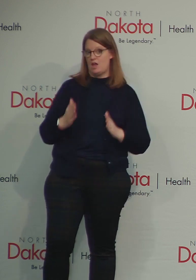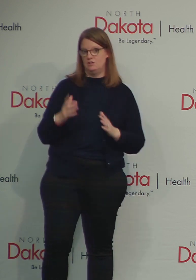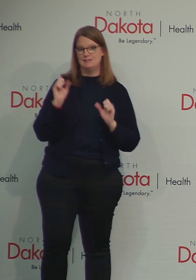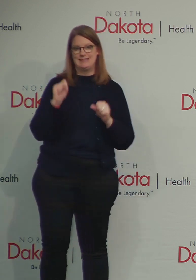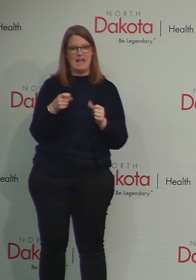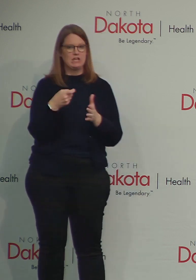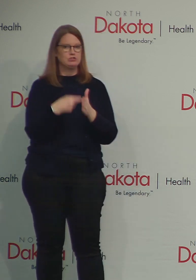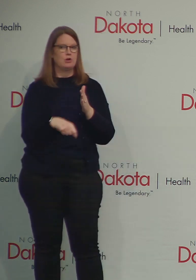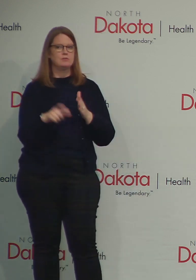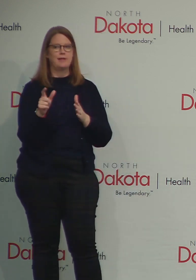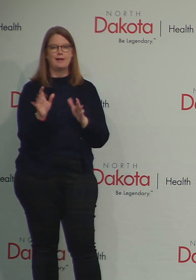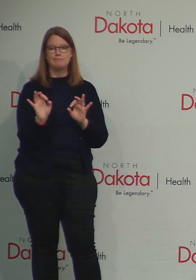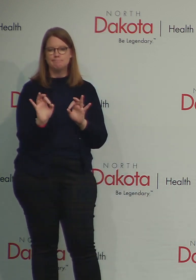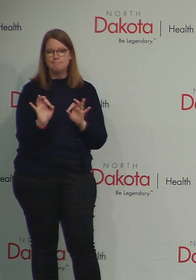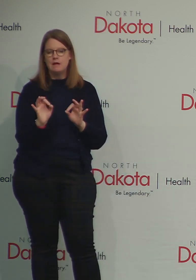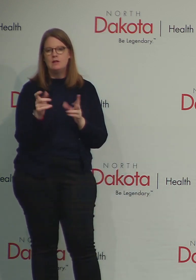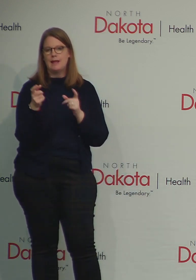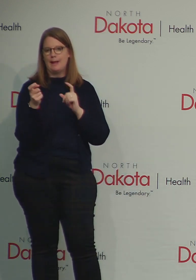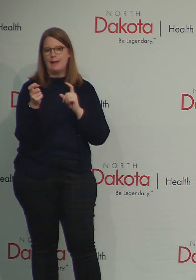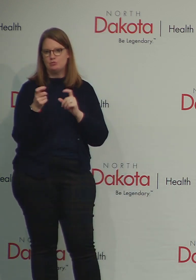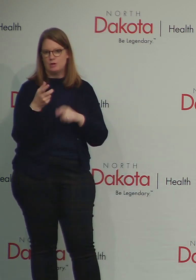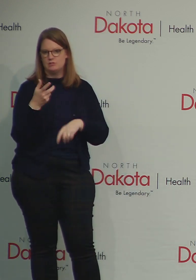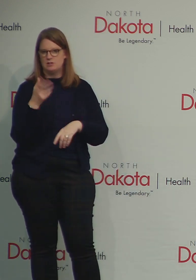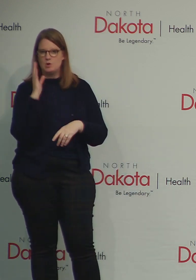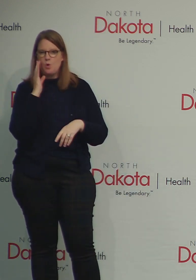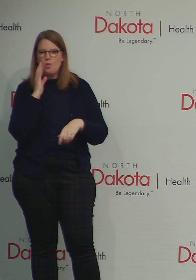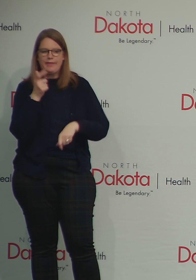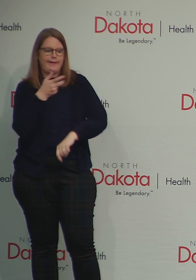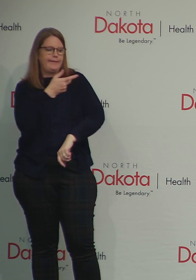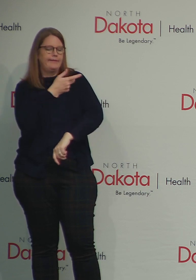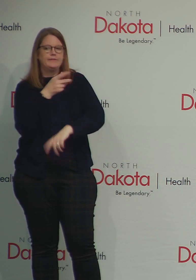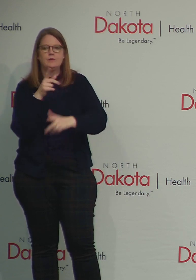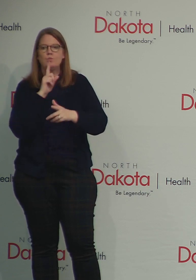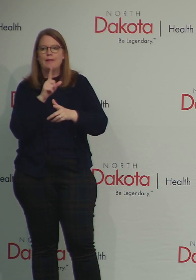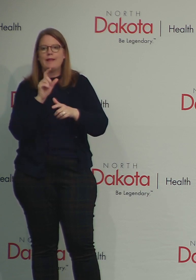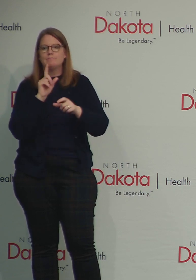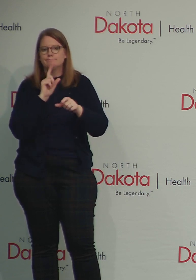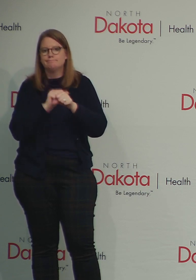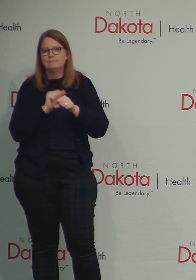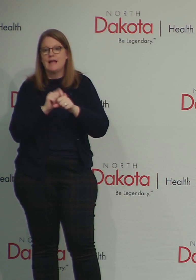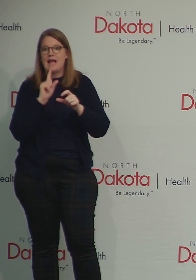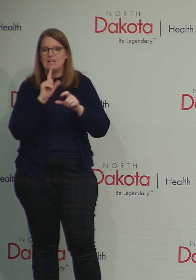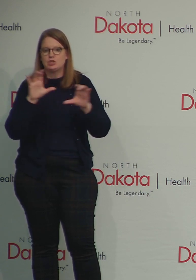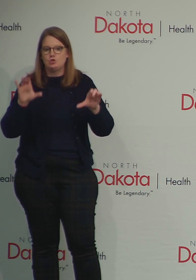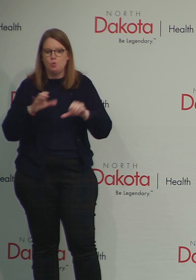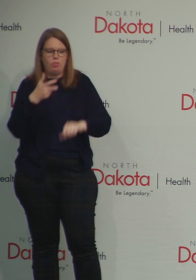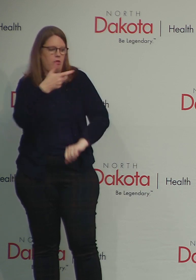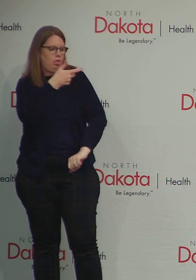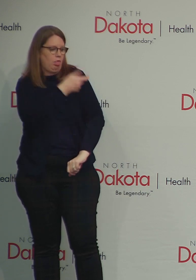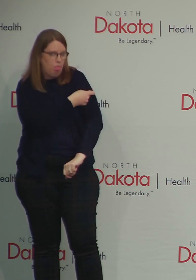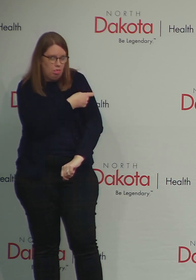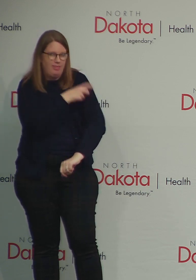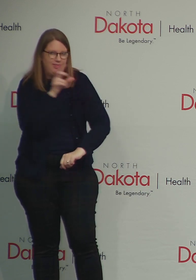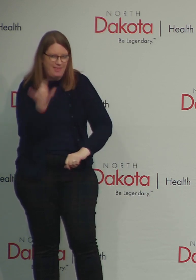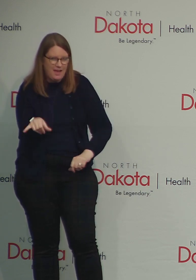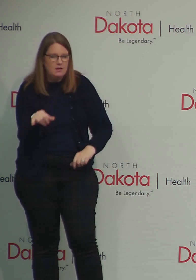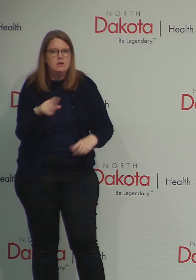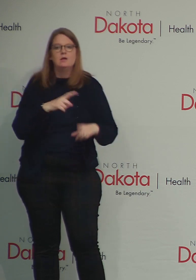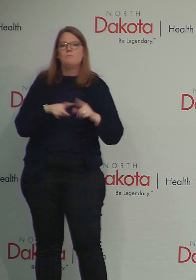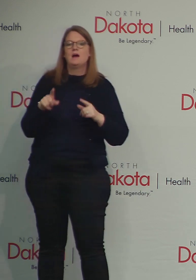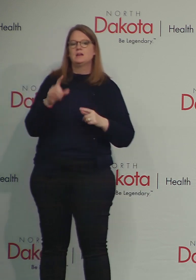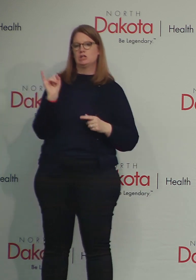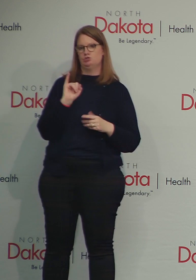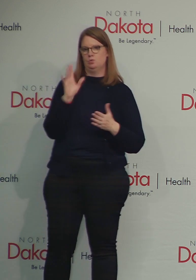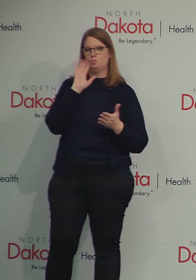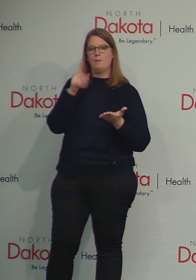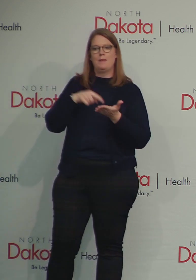a small administration fee for the vaccine. However, if an insurance, it will be covering the cost